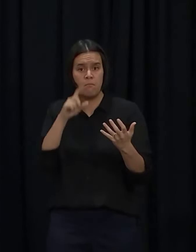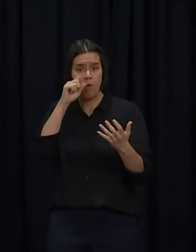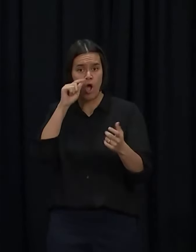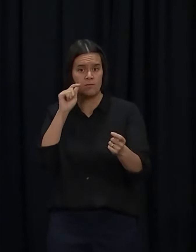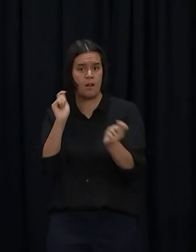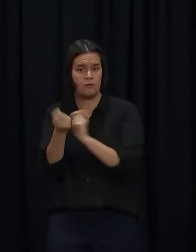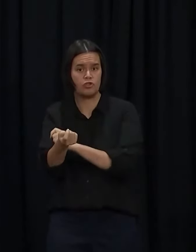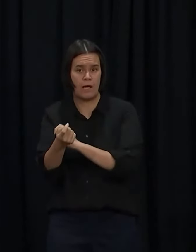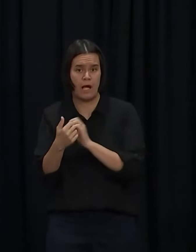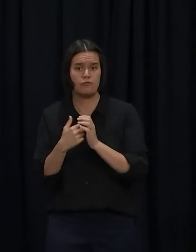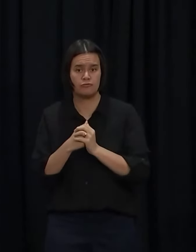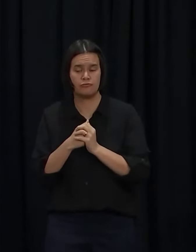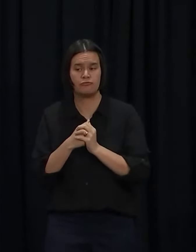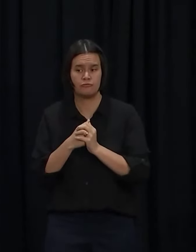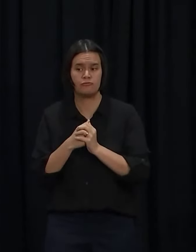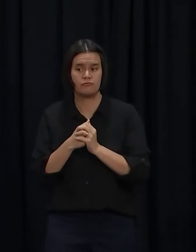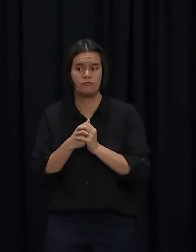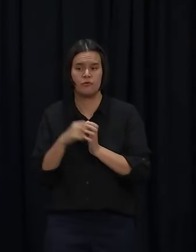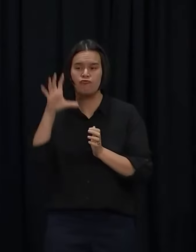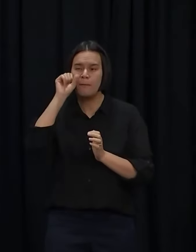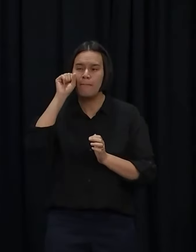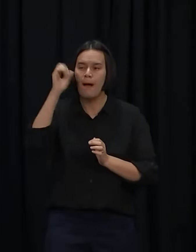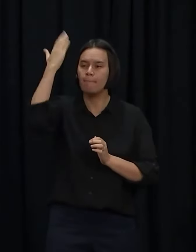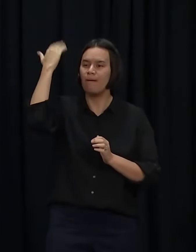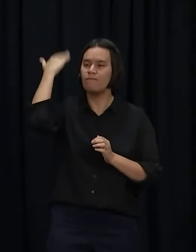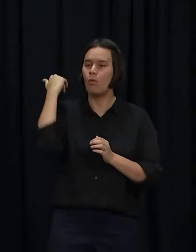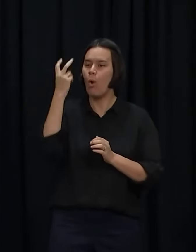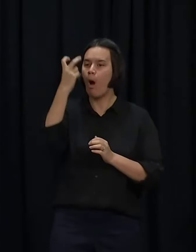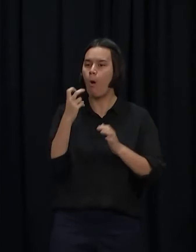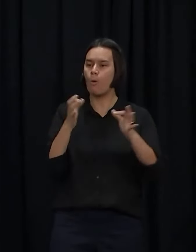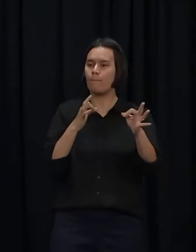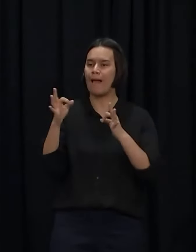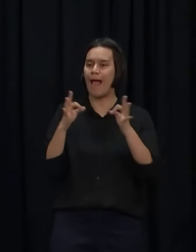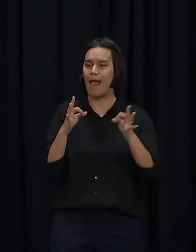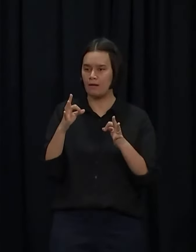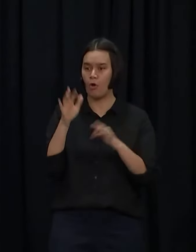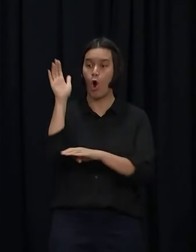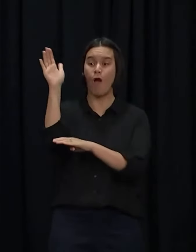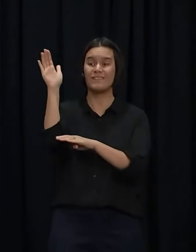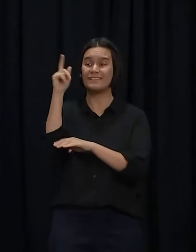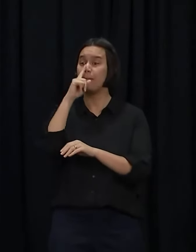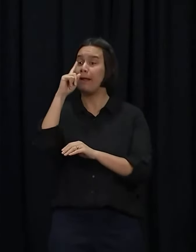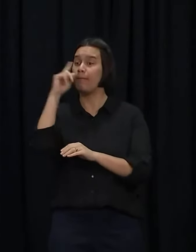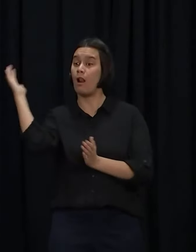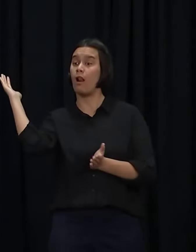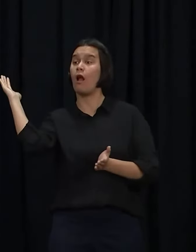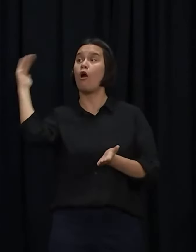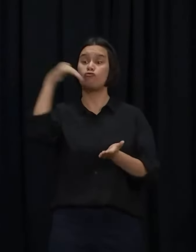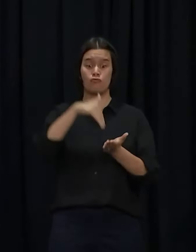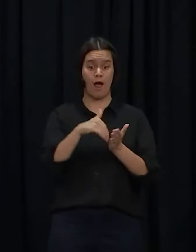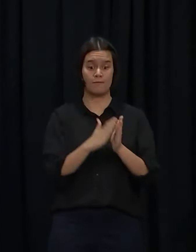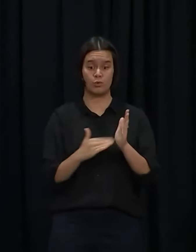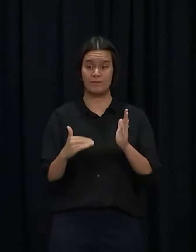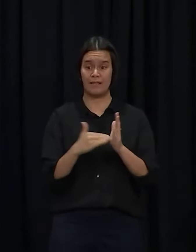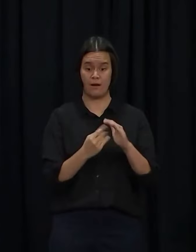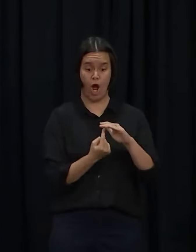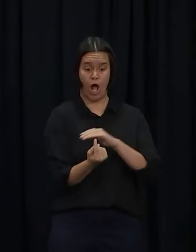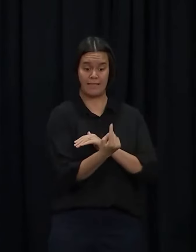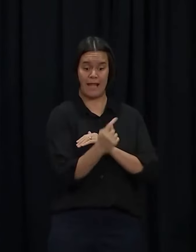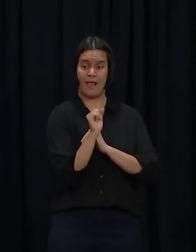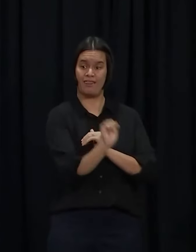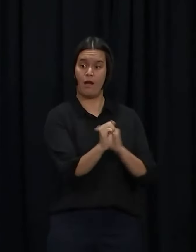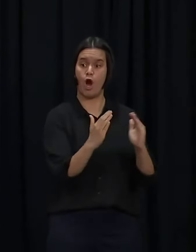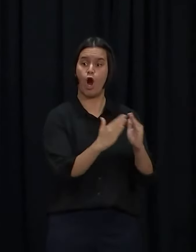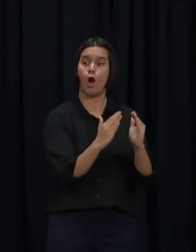requirements to allow self-isolation for returnees. But you will have already heard, we set out that plan at the end of last year.